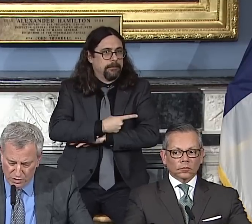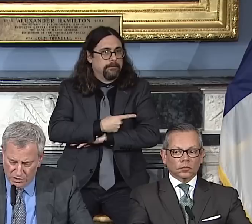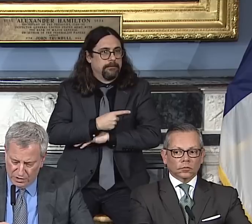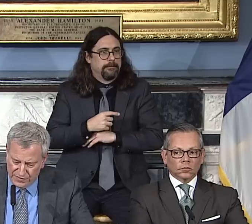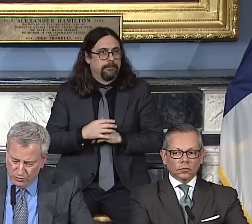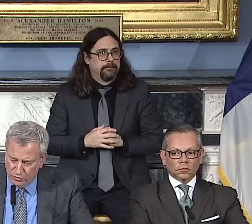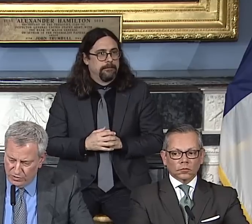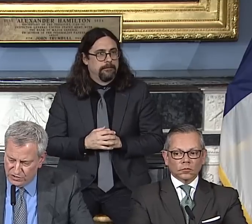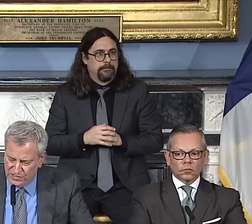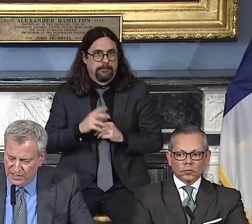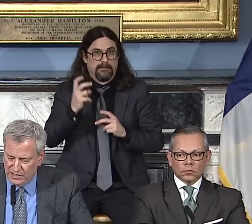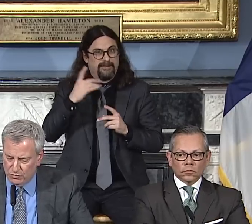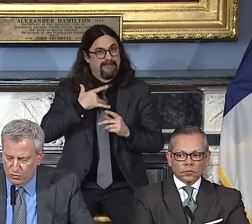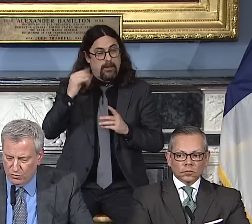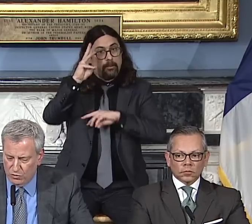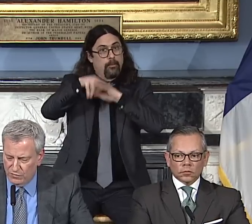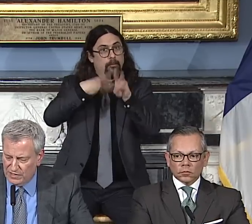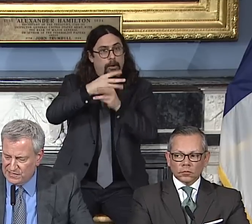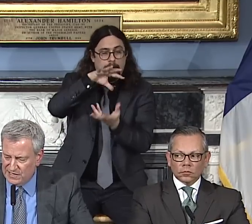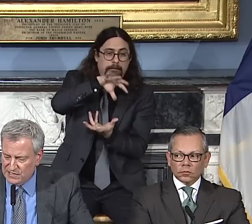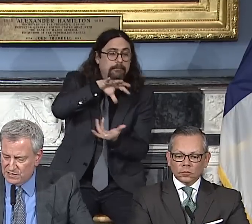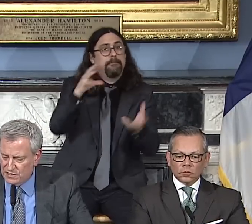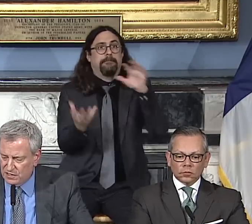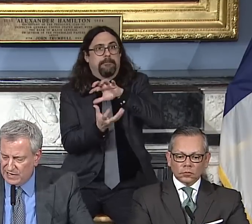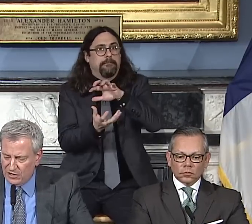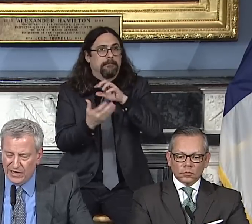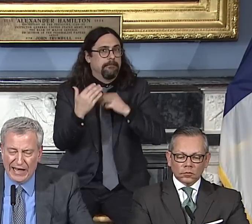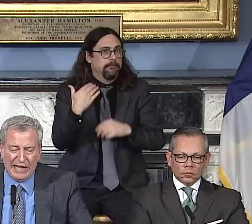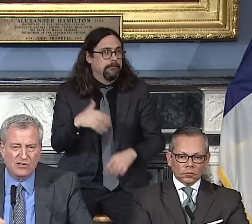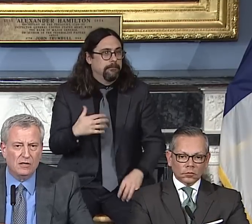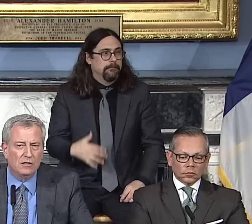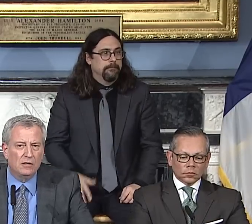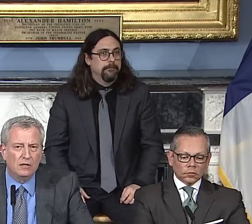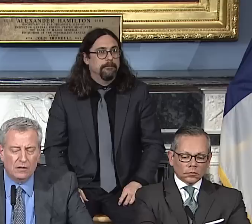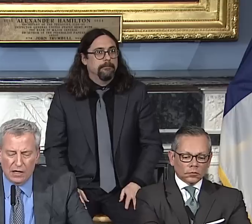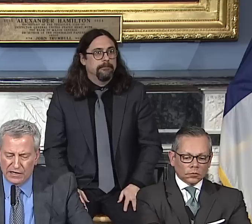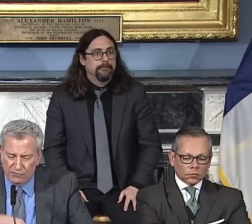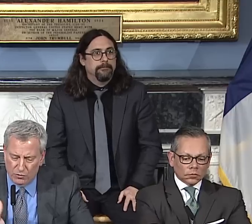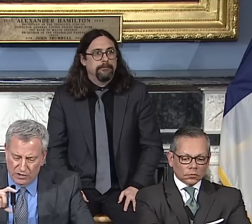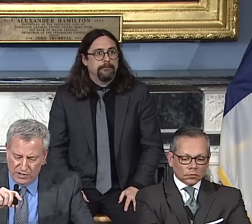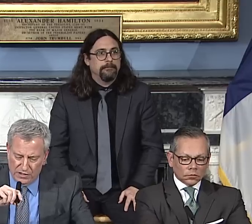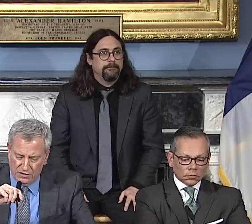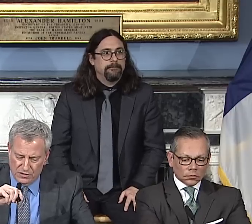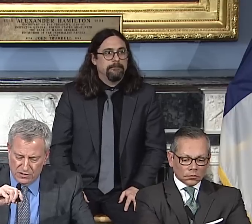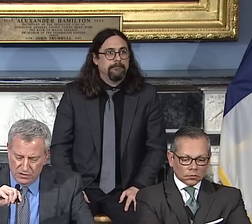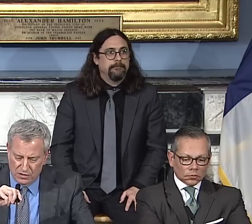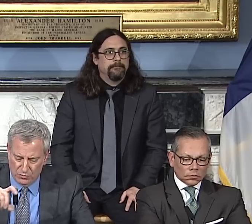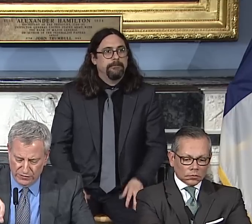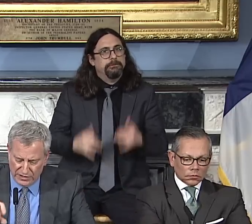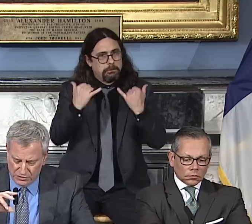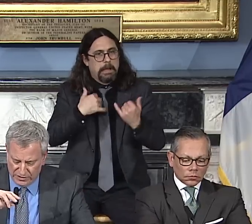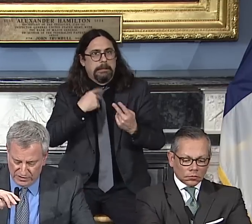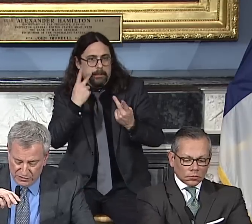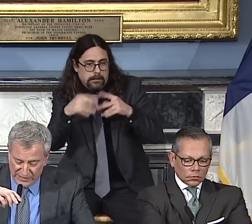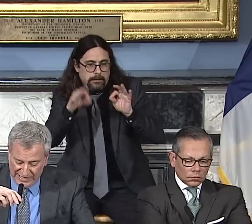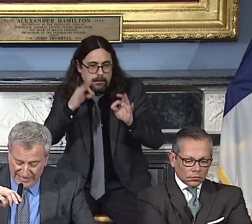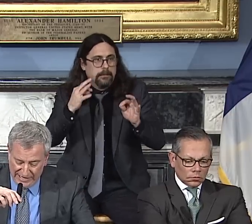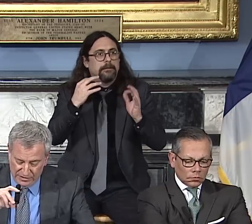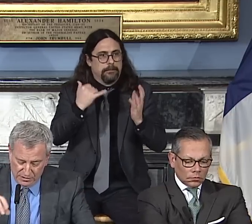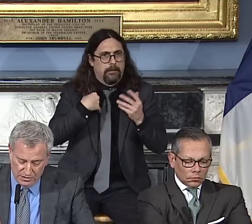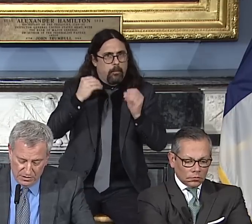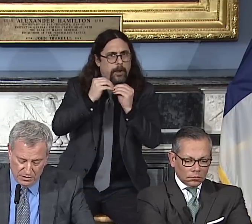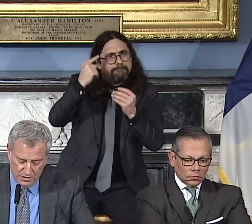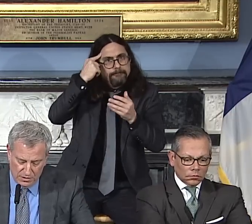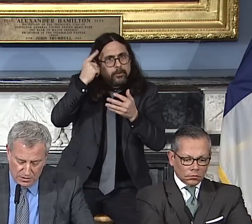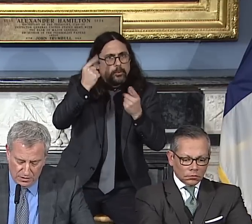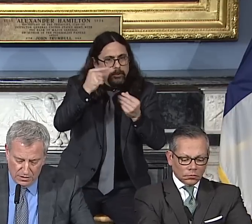So, you know, I think what we are seeing is more and more of a consensus on how to act, and everyone is moving as quickly as we